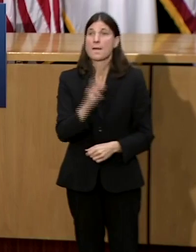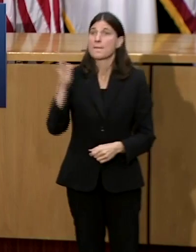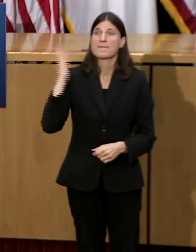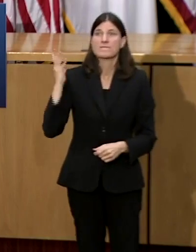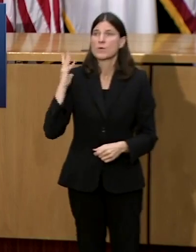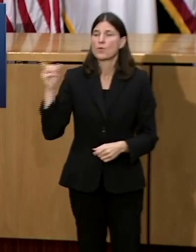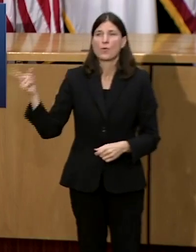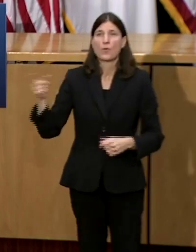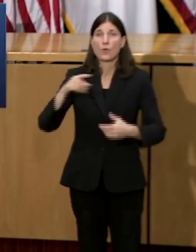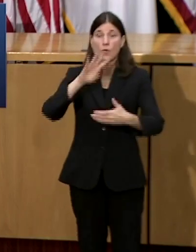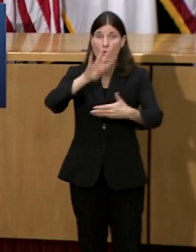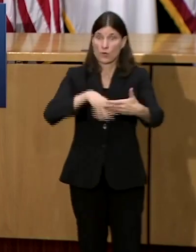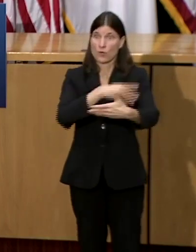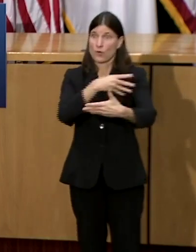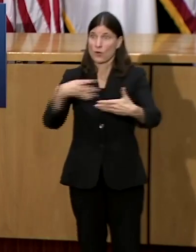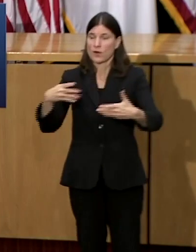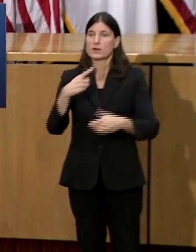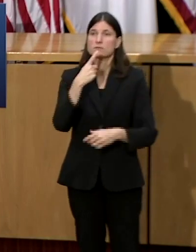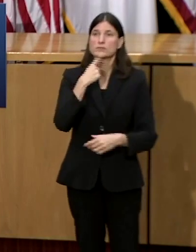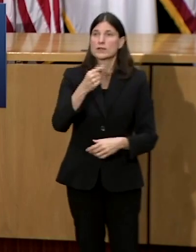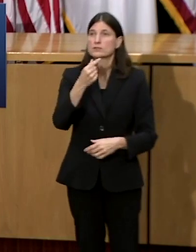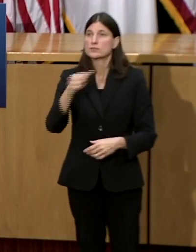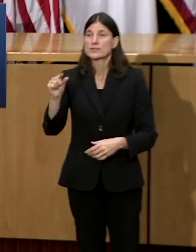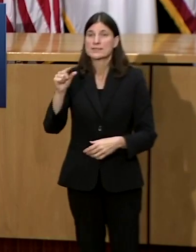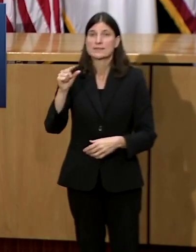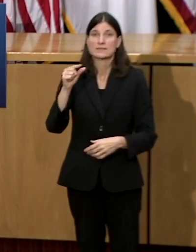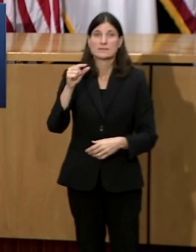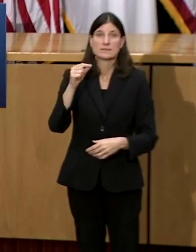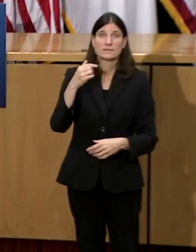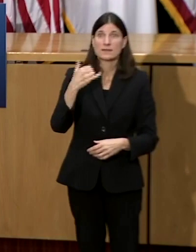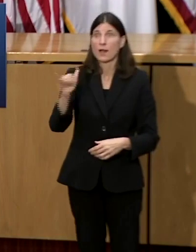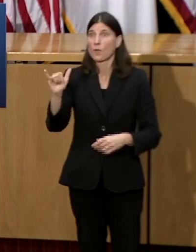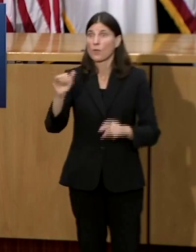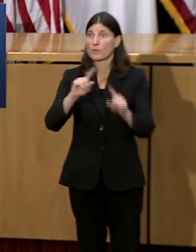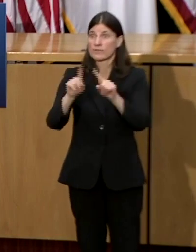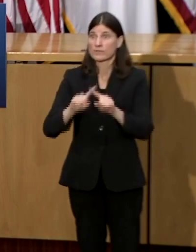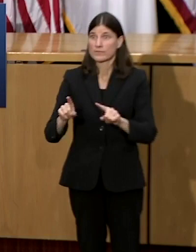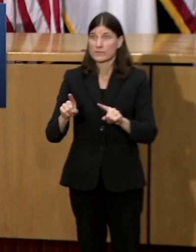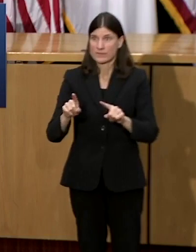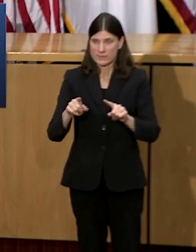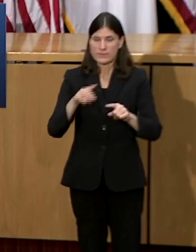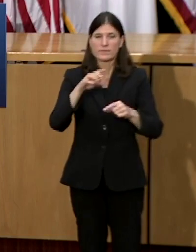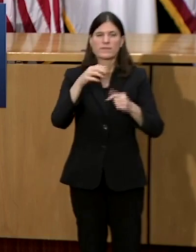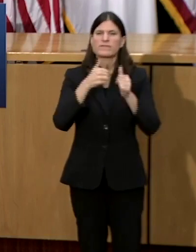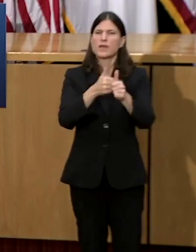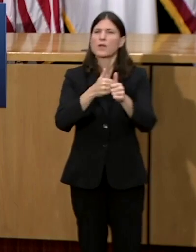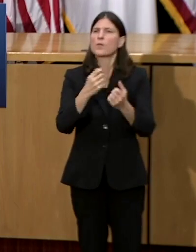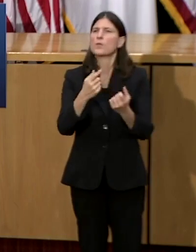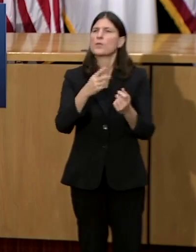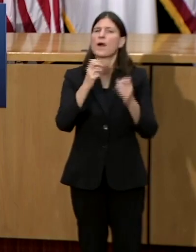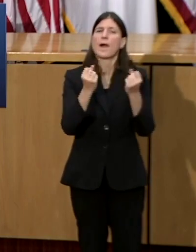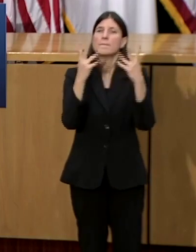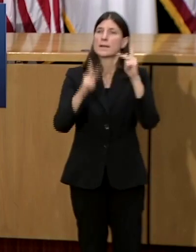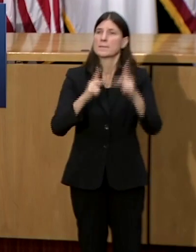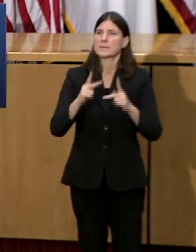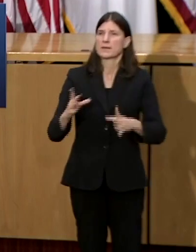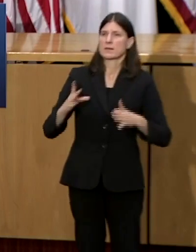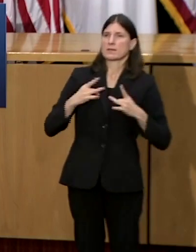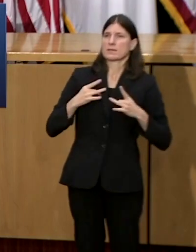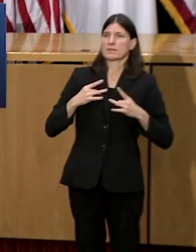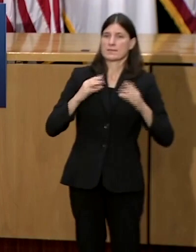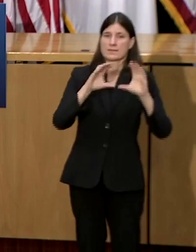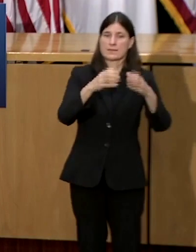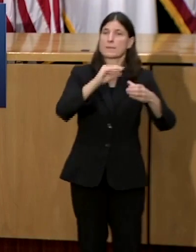is informed by data used around the country, including other states in the Northeast and Mid-Atlantic region, in terms of how to